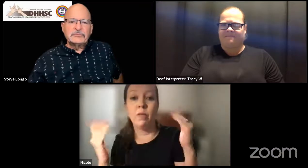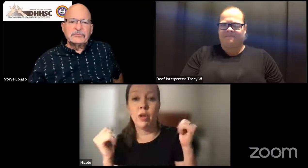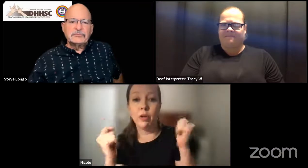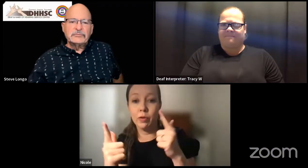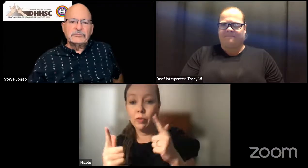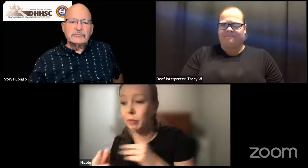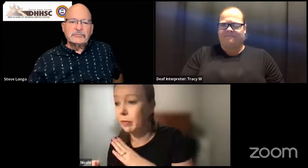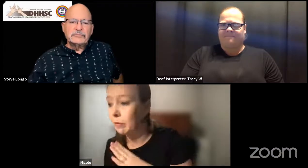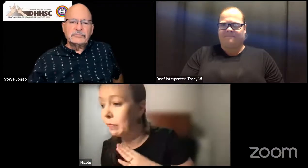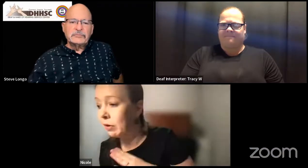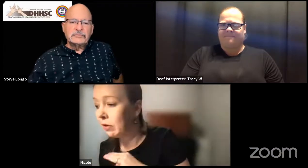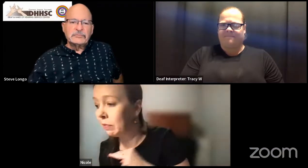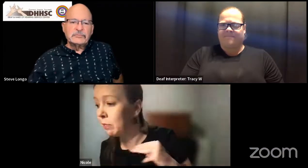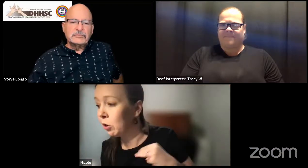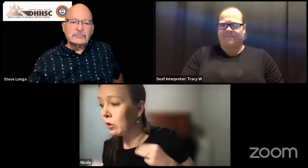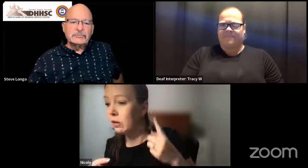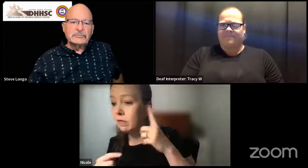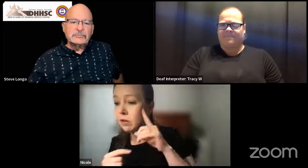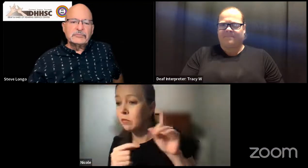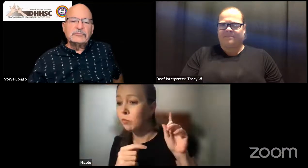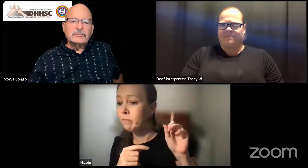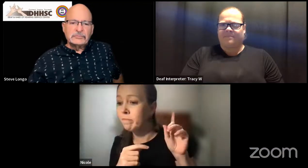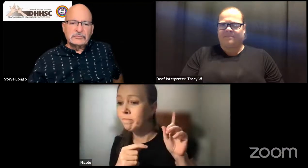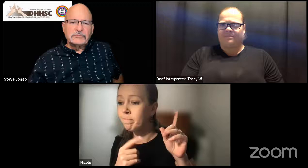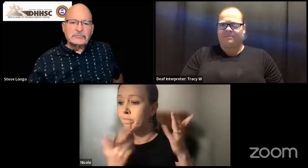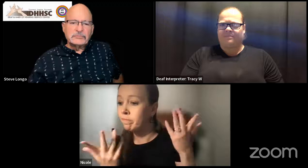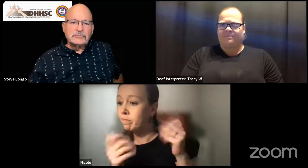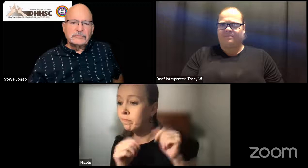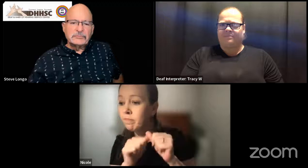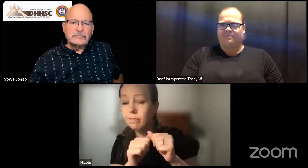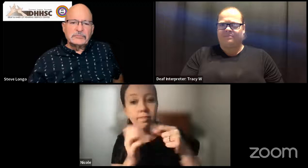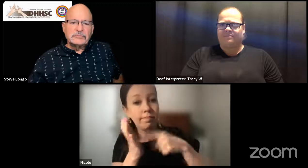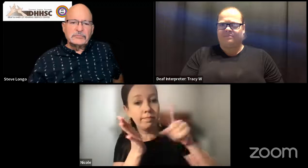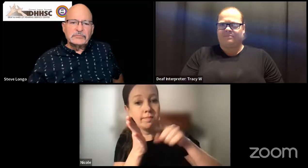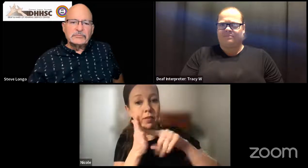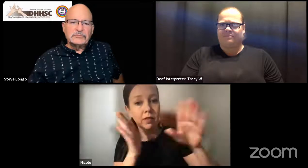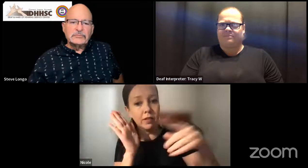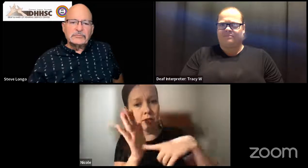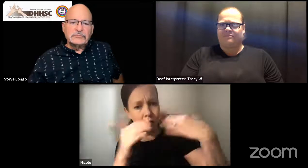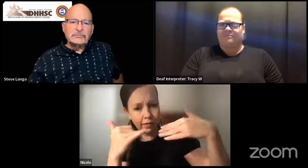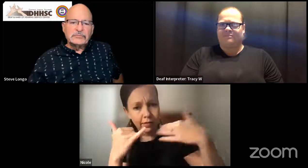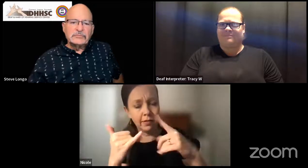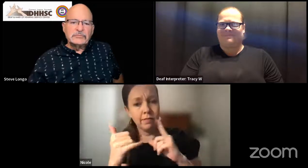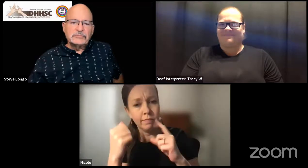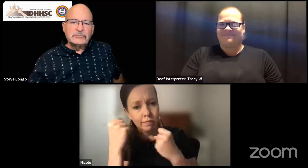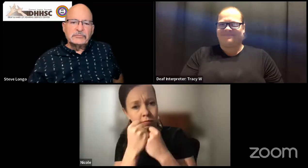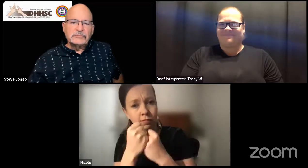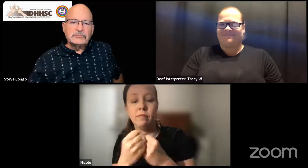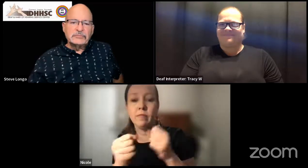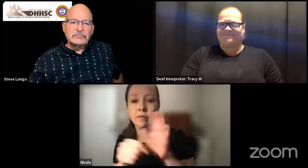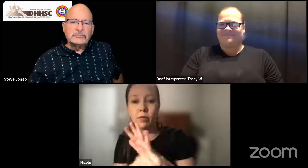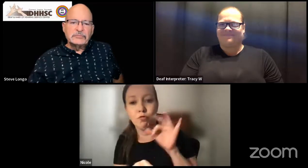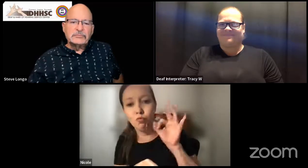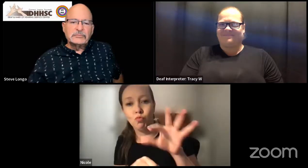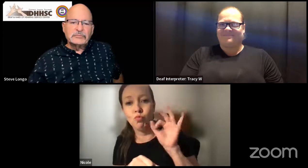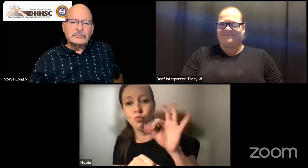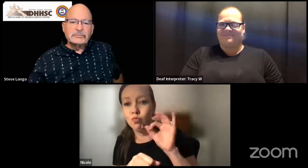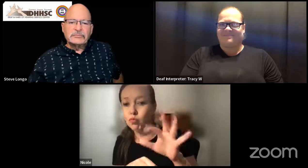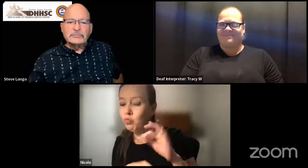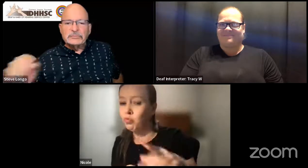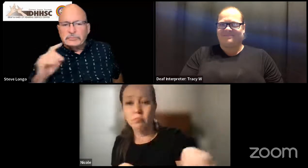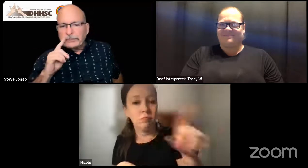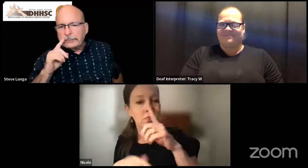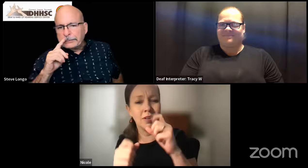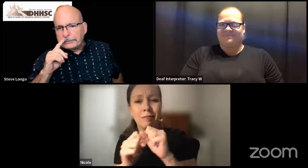Awesome. We would like to have more of those. Lastly, I want to say thank you to the entire board for staying current on